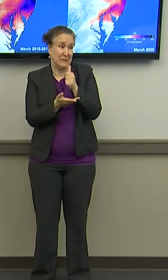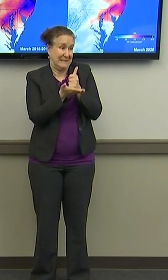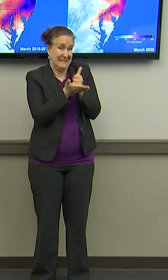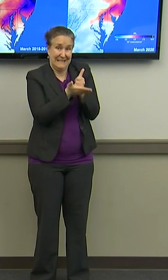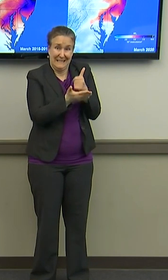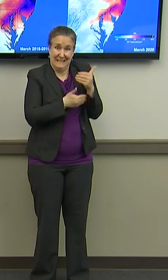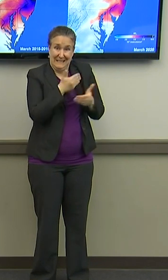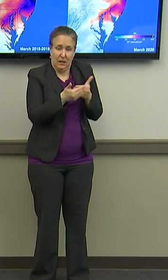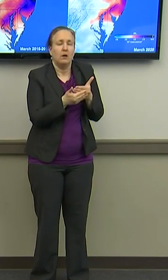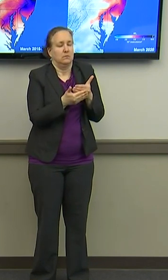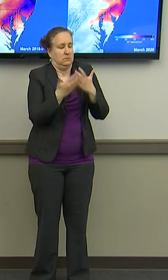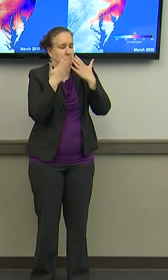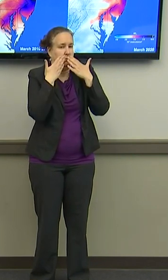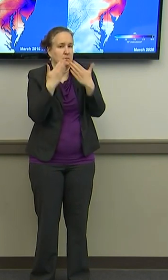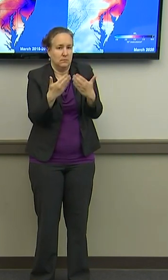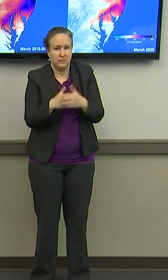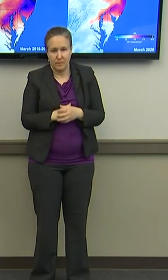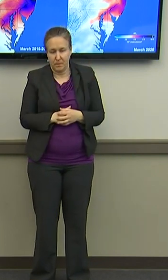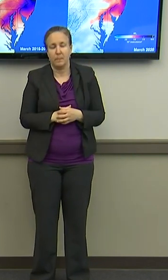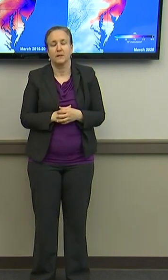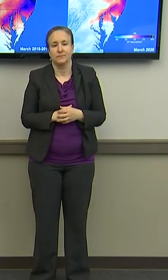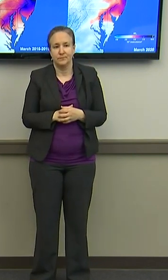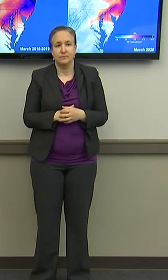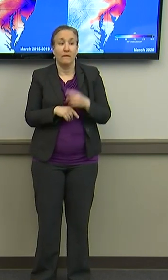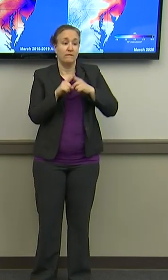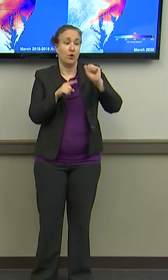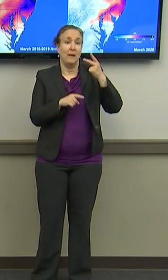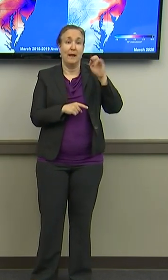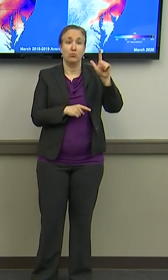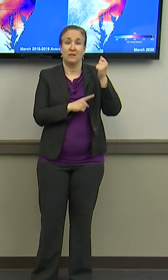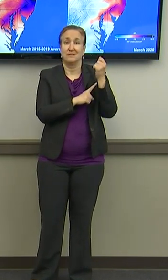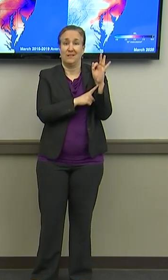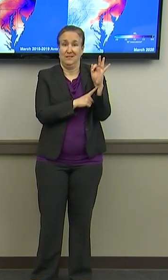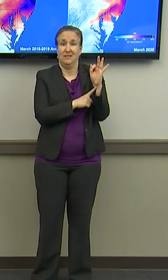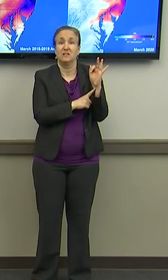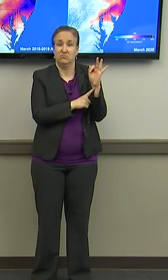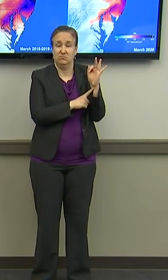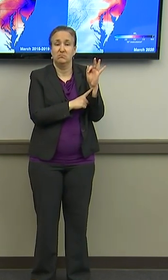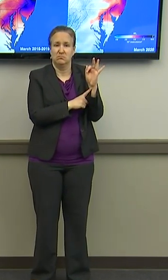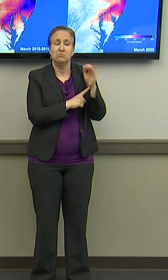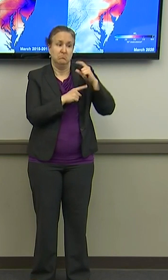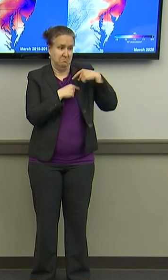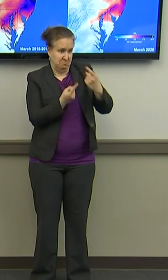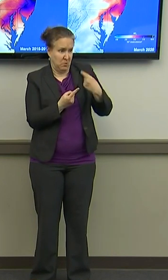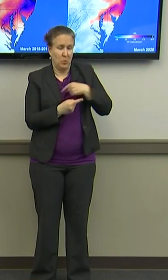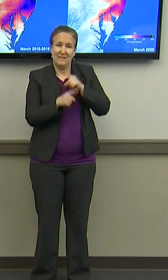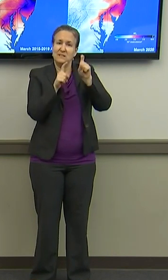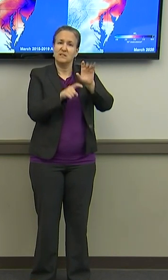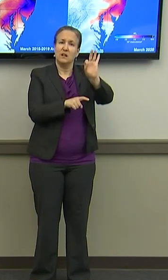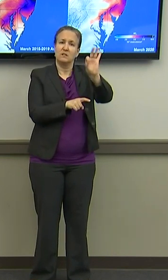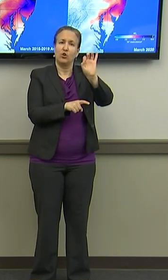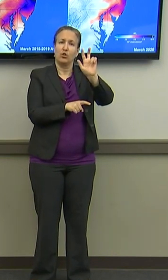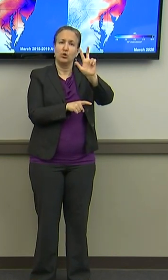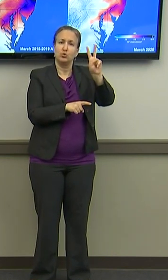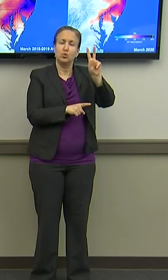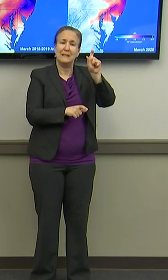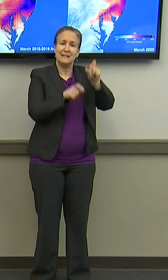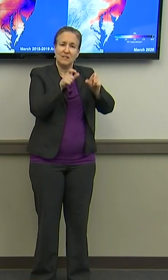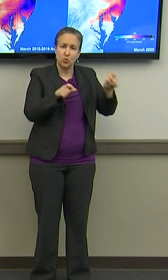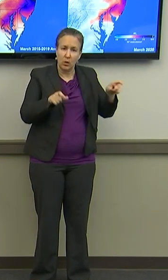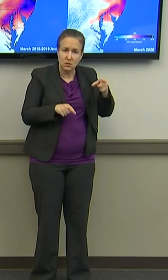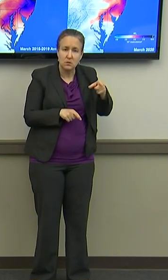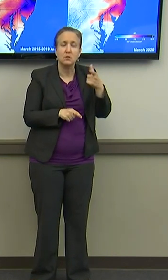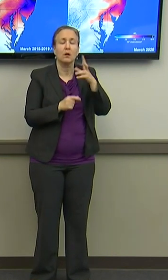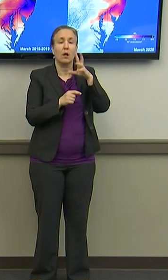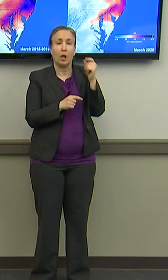assisting at the site. As of April the 19th, we have tested 932 individuals, and